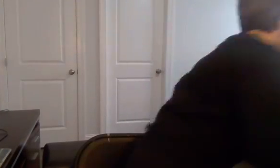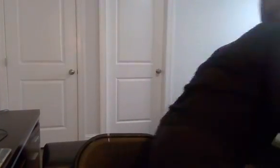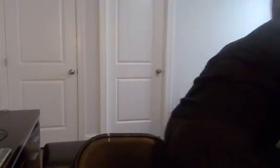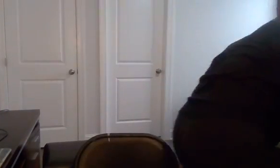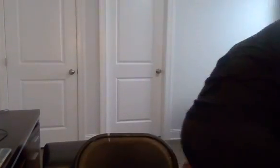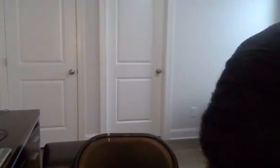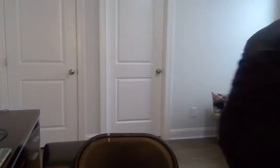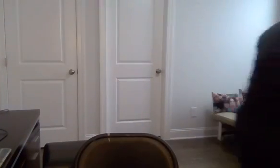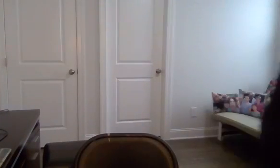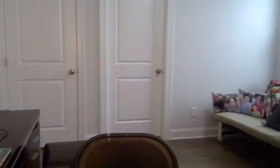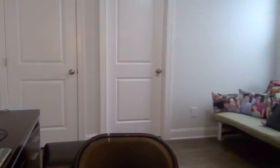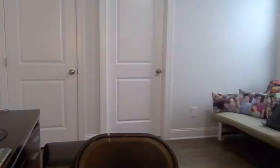whoops.